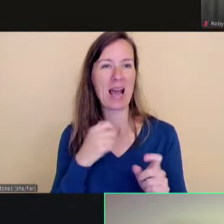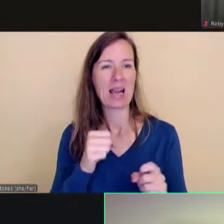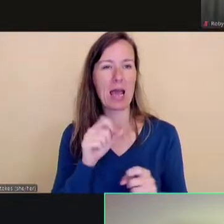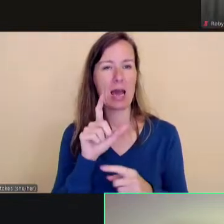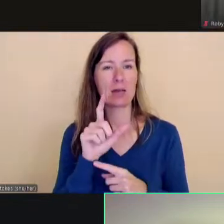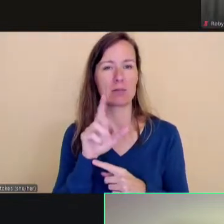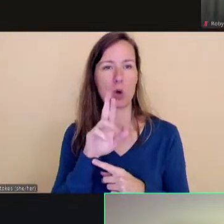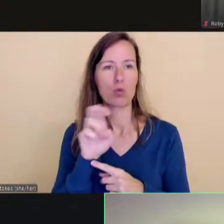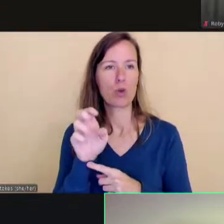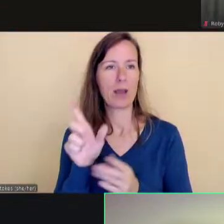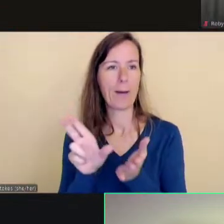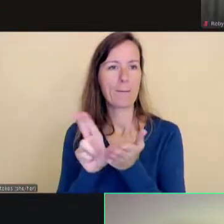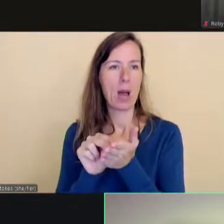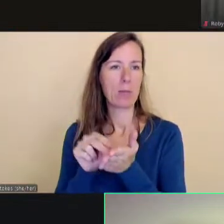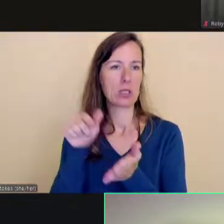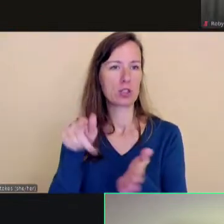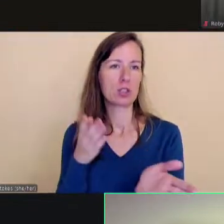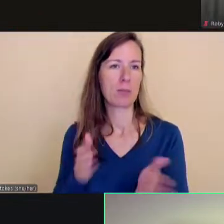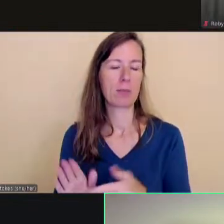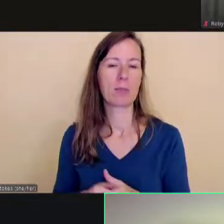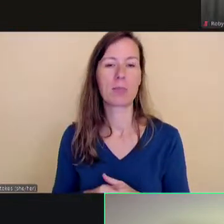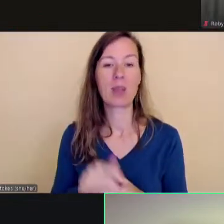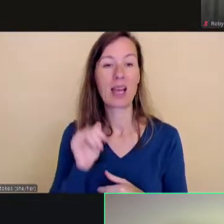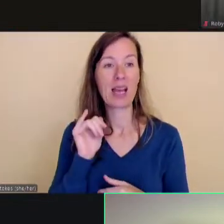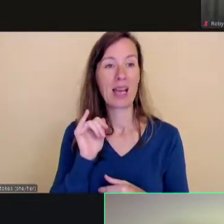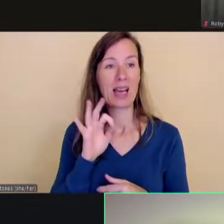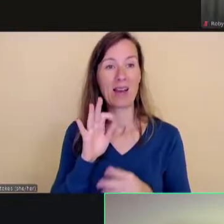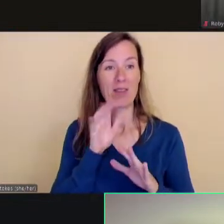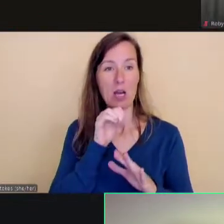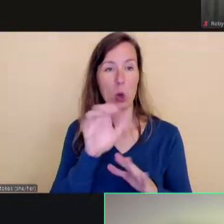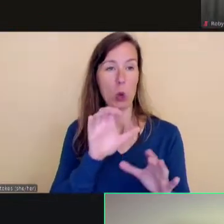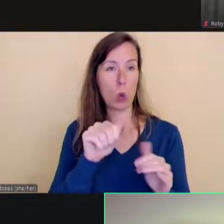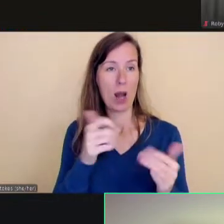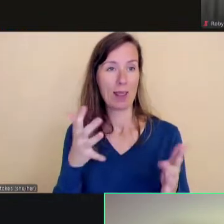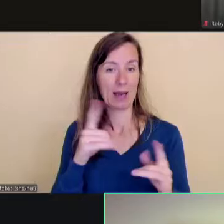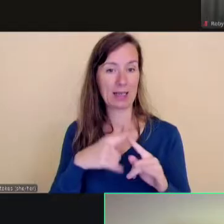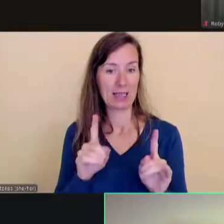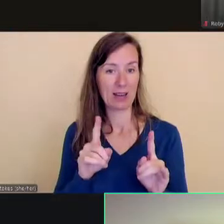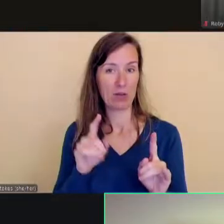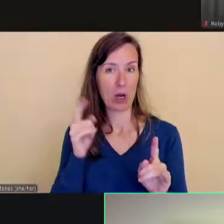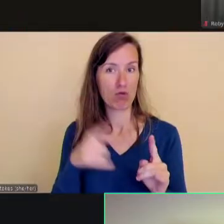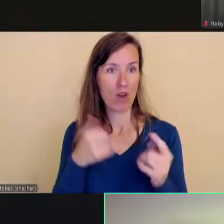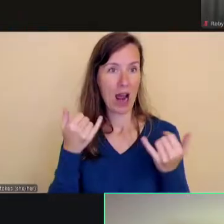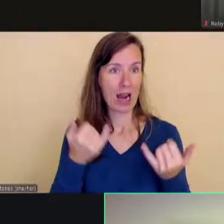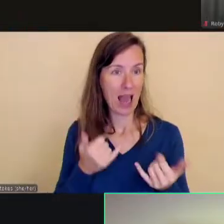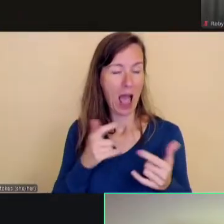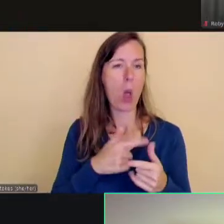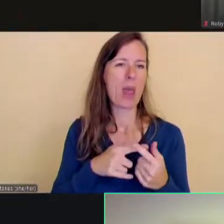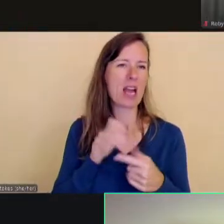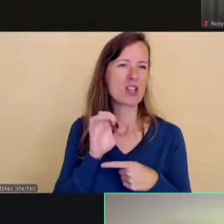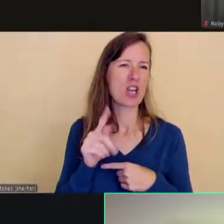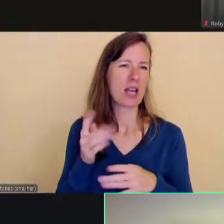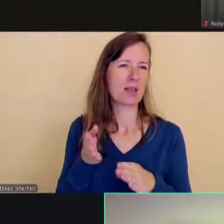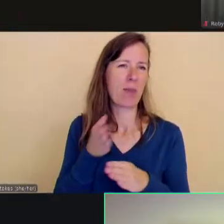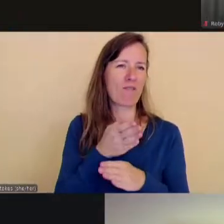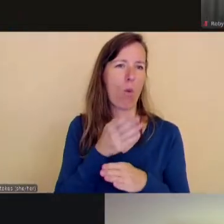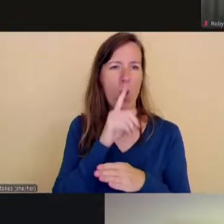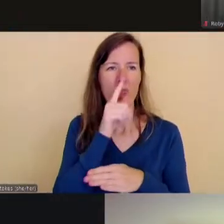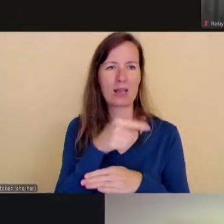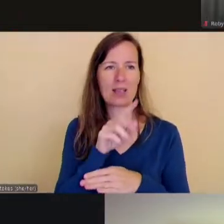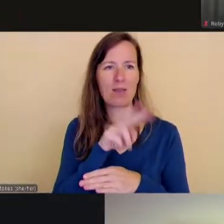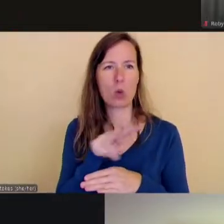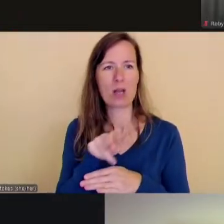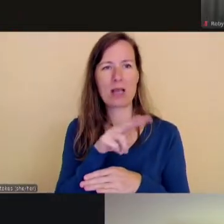think right now if I don't do anything different, it's just before Thanksgiving, like the 22nd, 23rd. Mr.